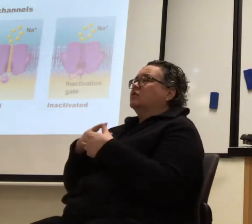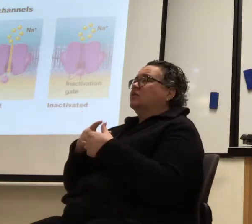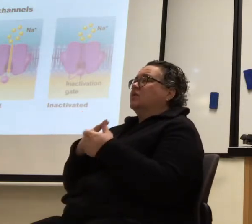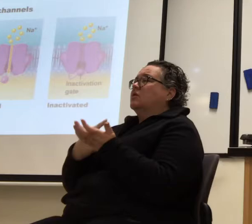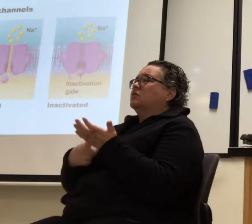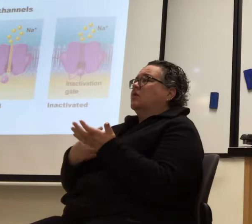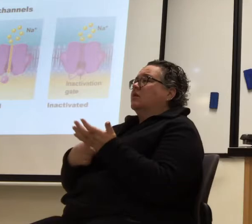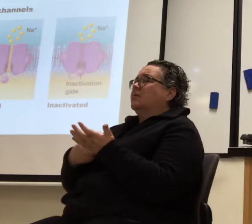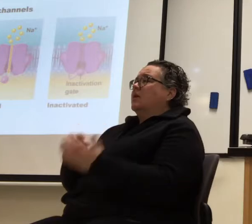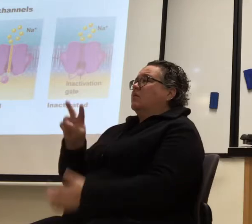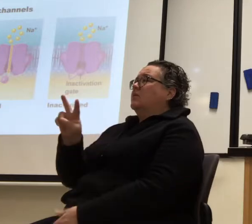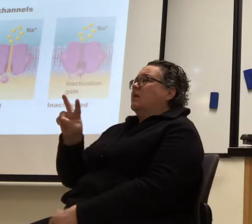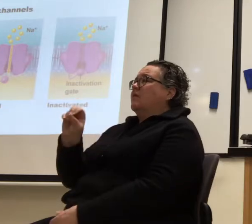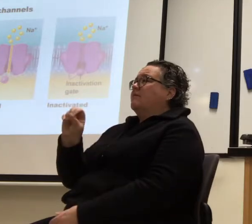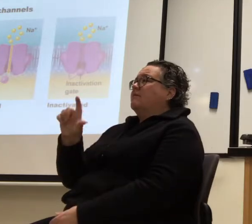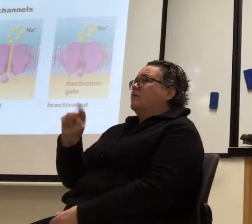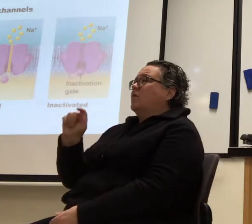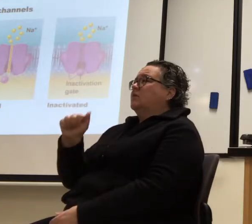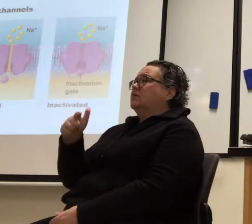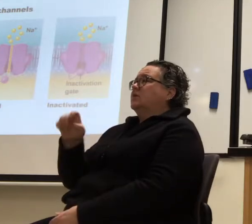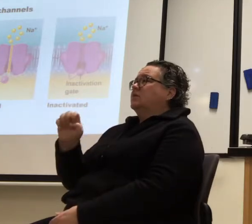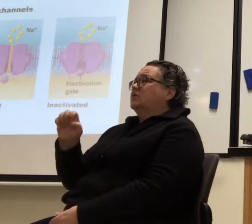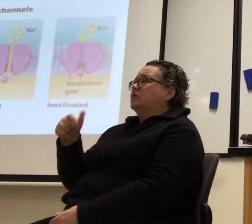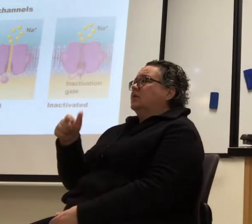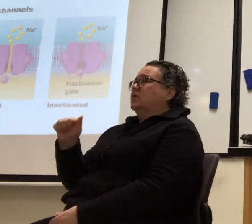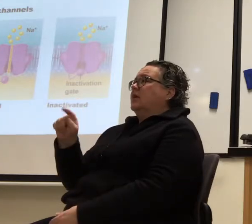the voltage gated